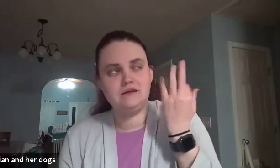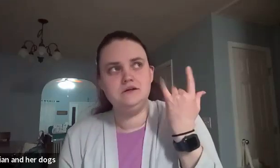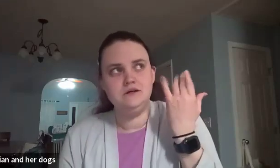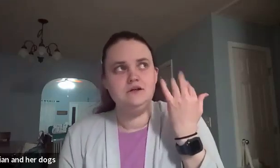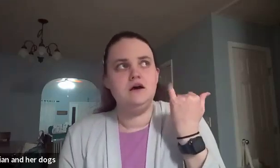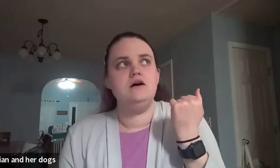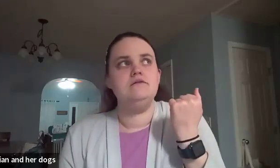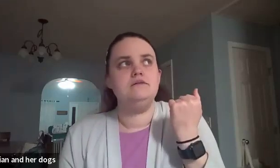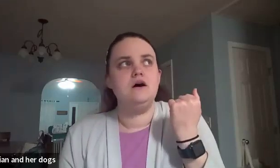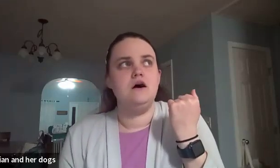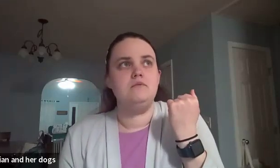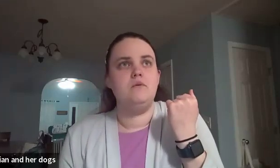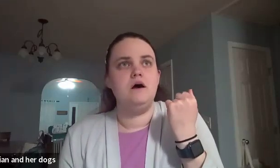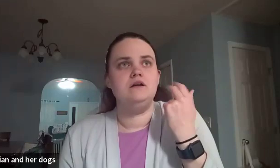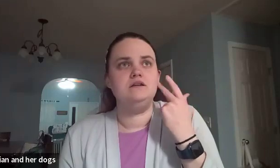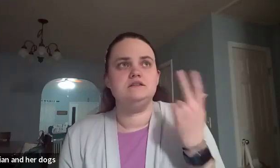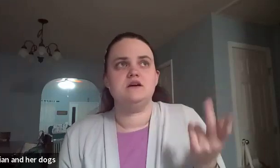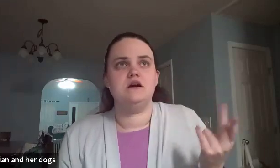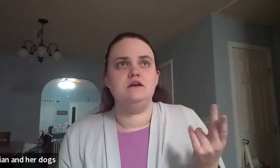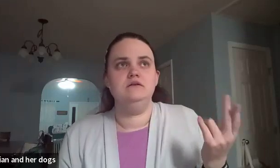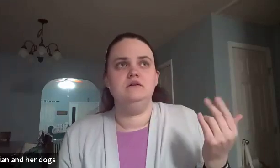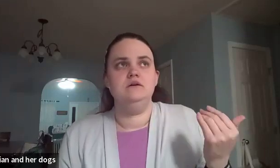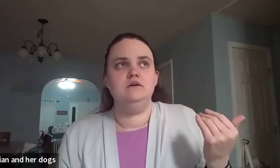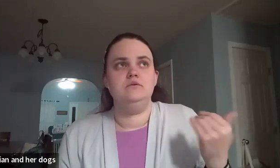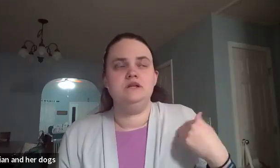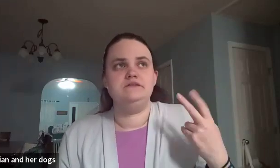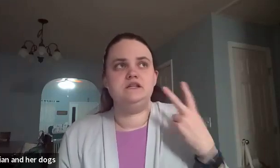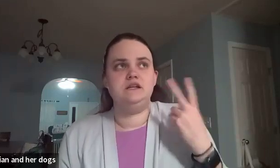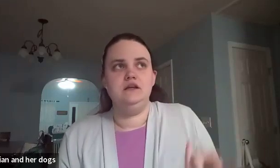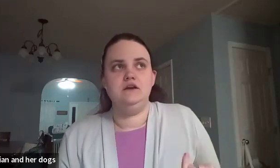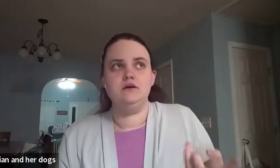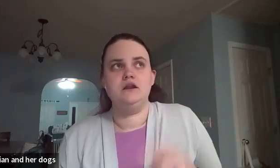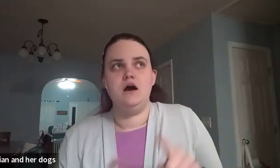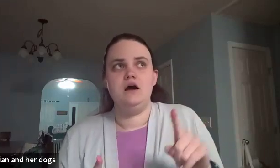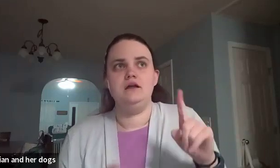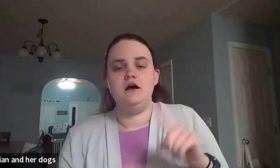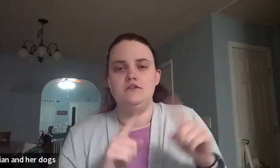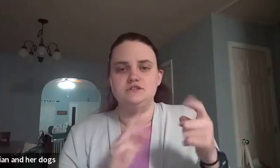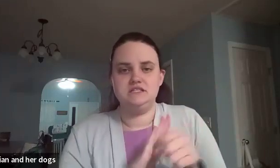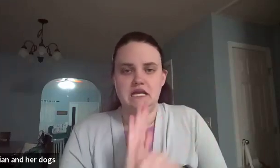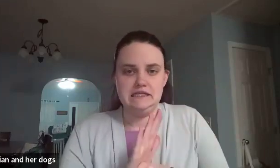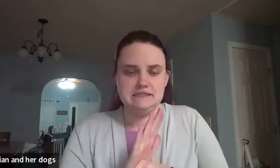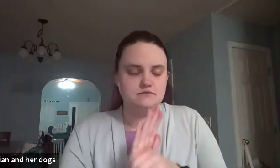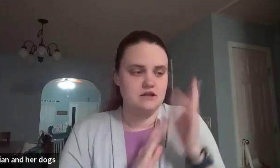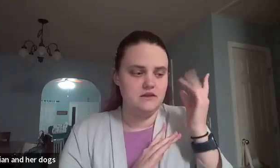think of what is a sign we've seen here, but not in other states. I'm trying to